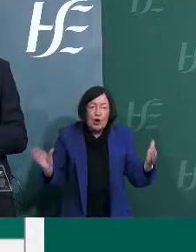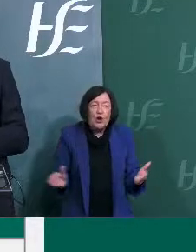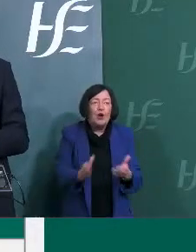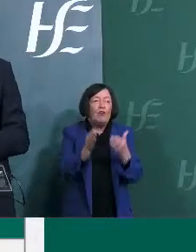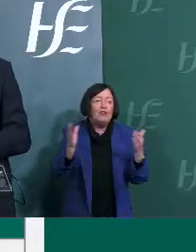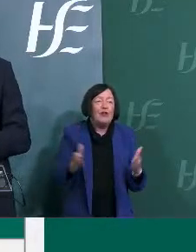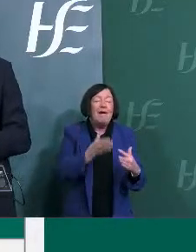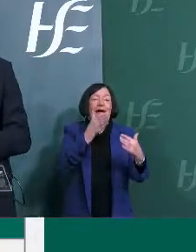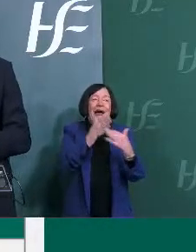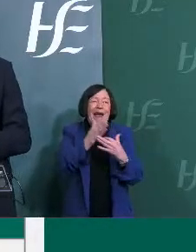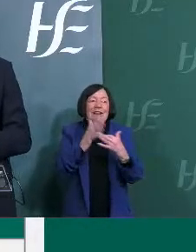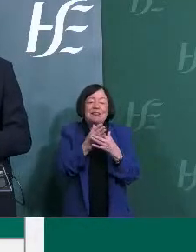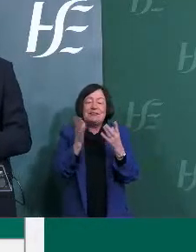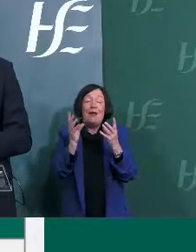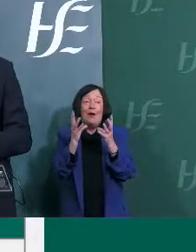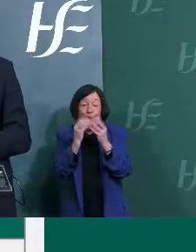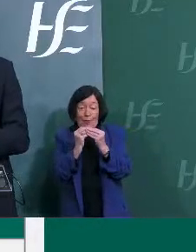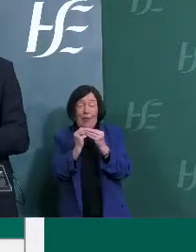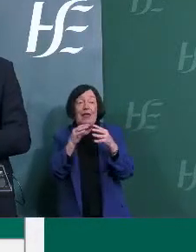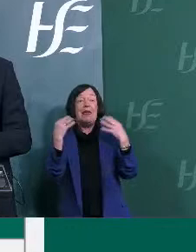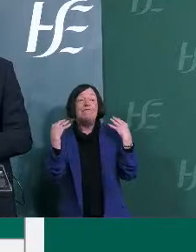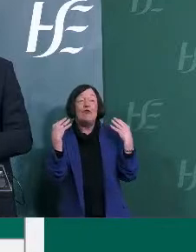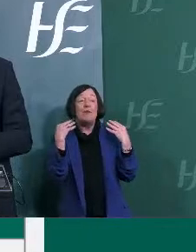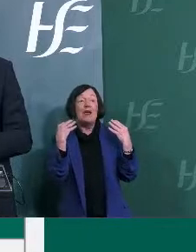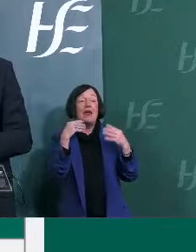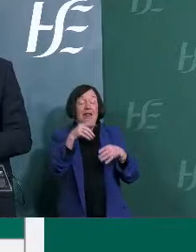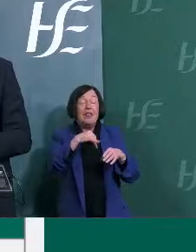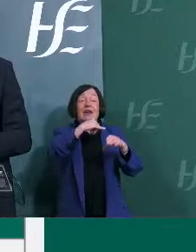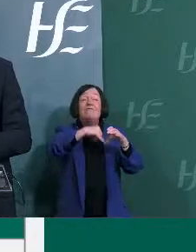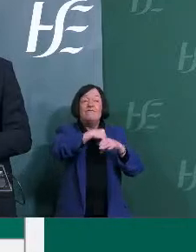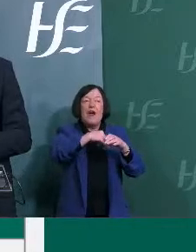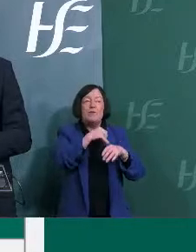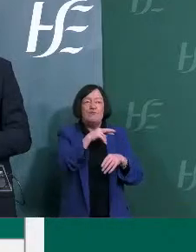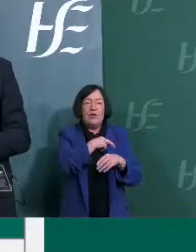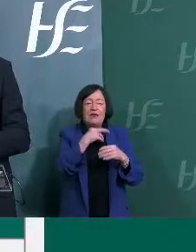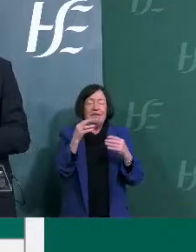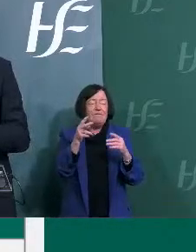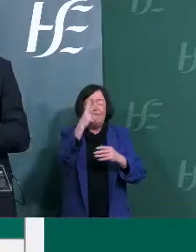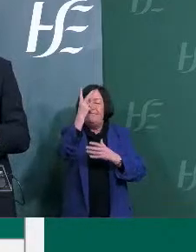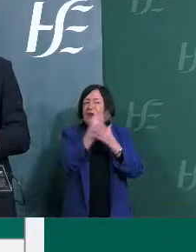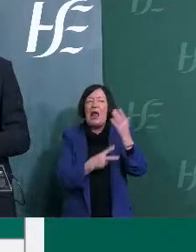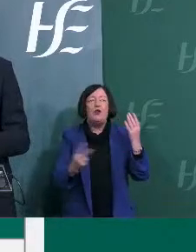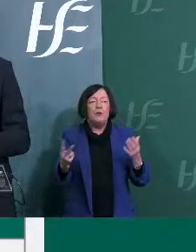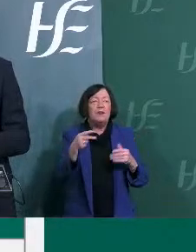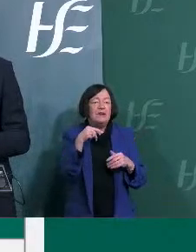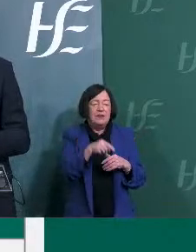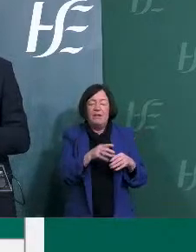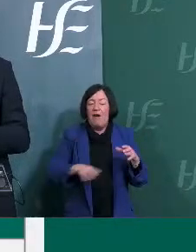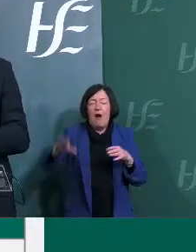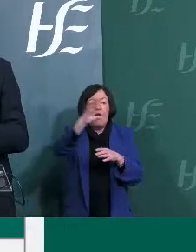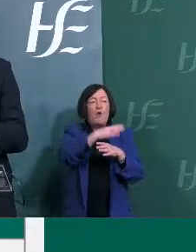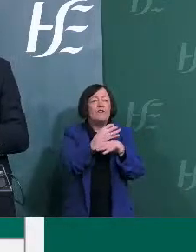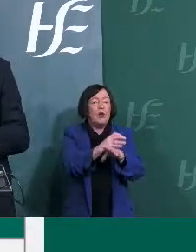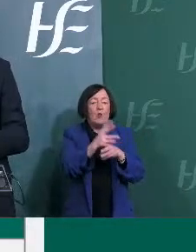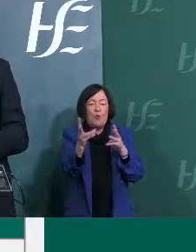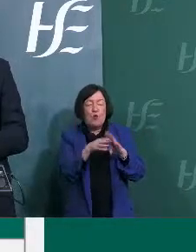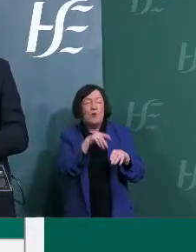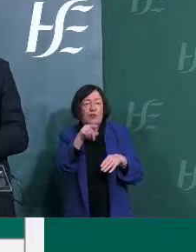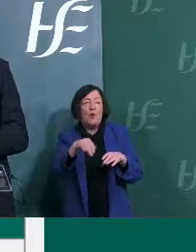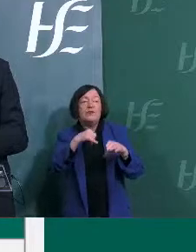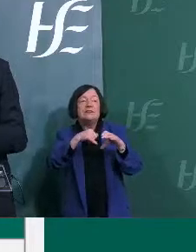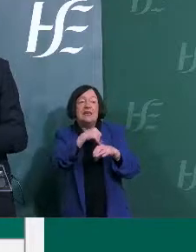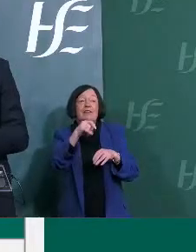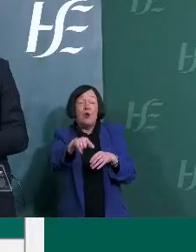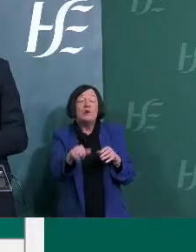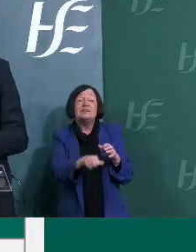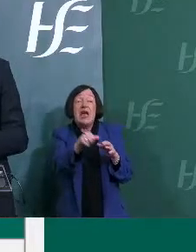access alongside the information. And again, the pharmacy sector has been really invaluable in this. They exist throughout the country, and we've worked with those pharmacies in